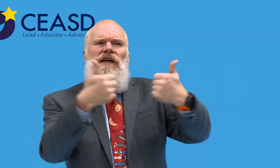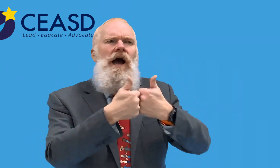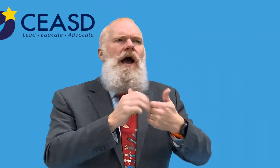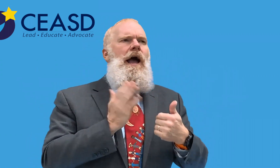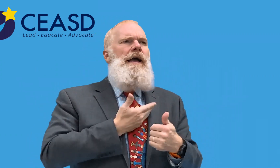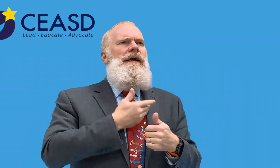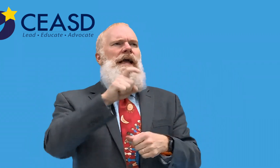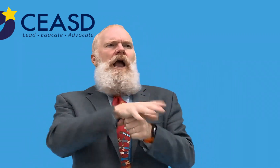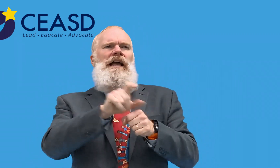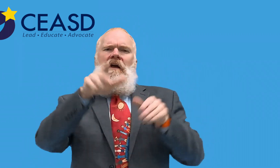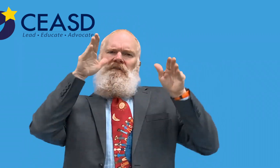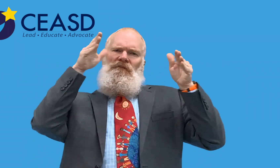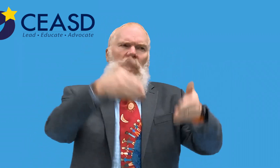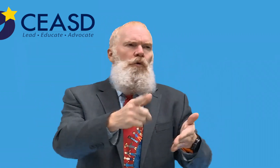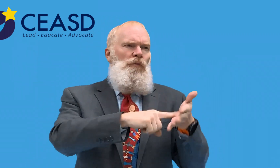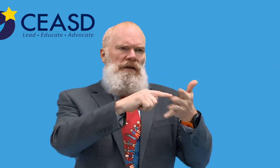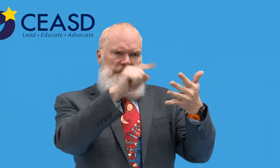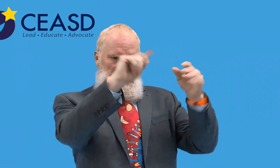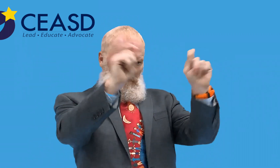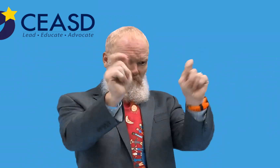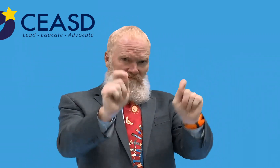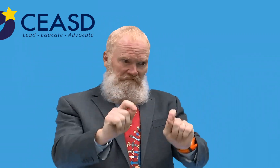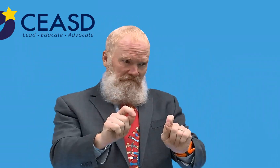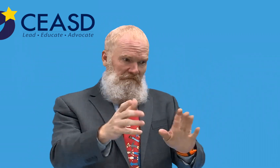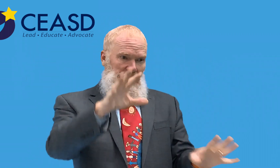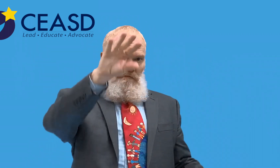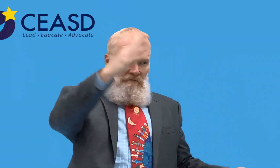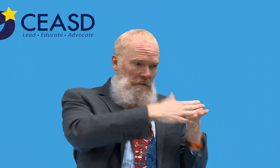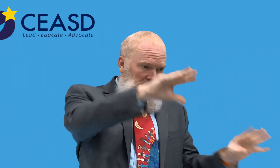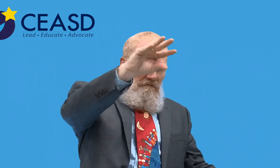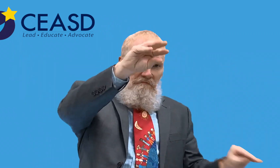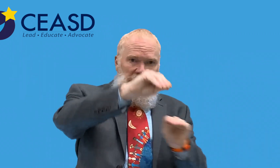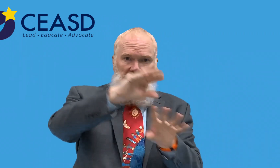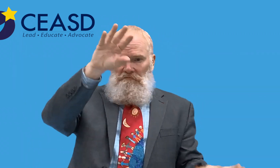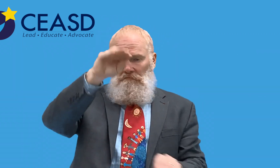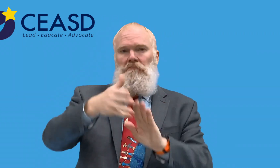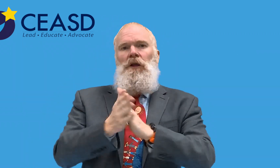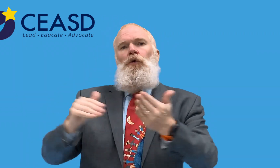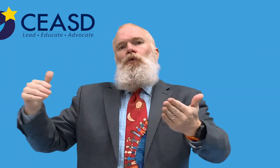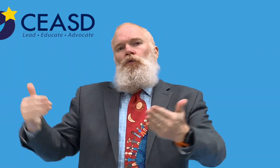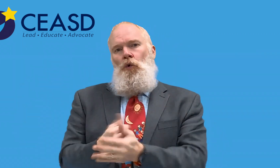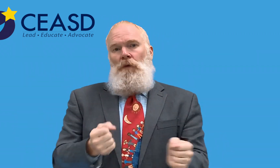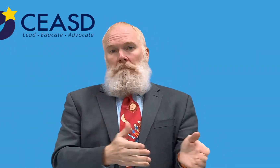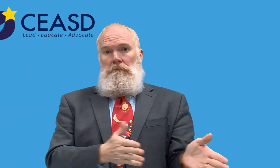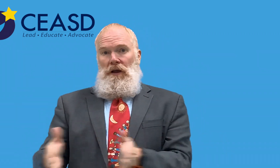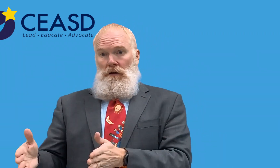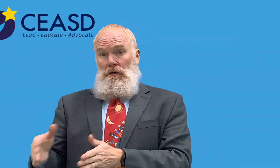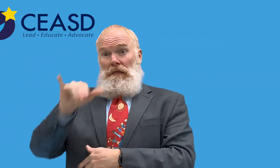before you. October 2021, our board will reconvene to look at their strategic plan and evaluate what new challenge